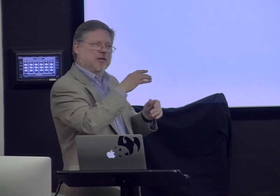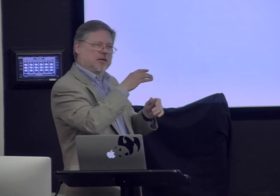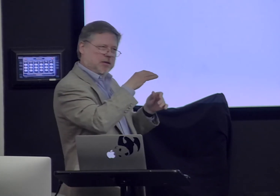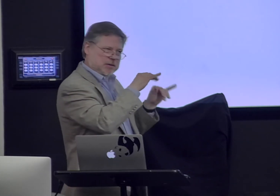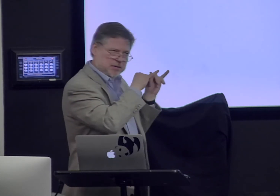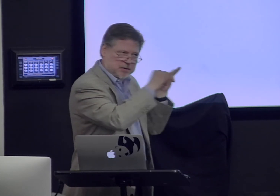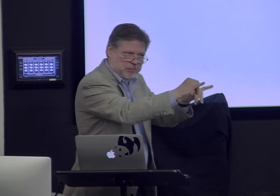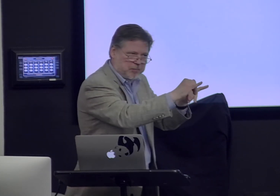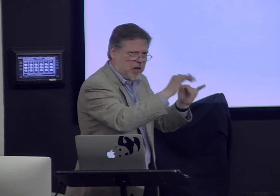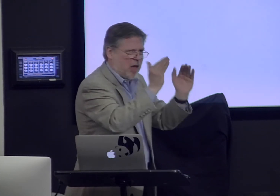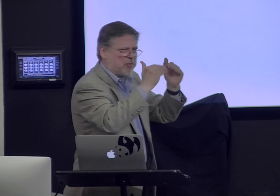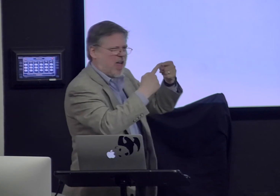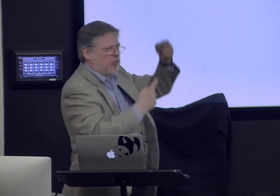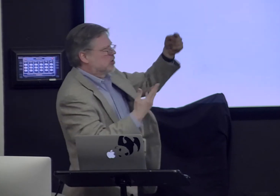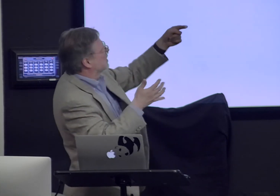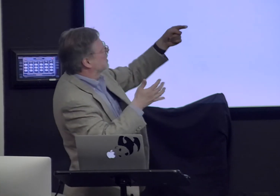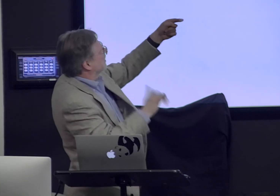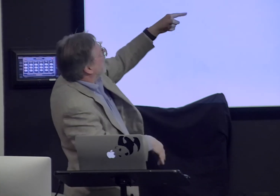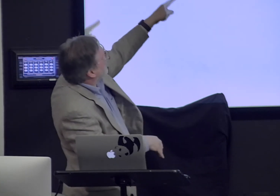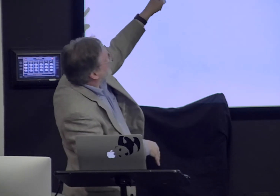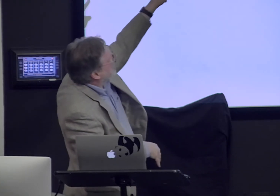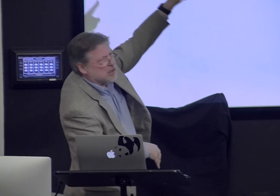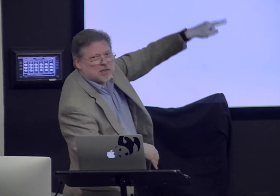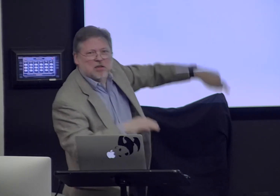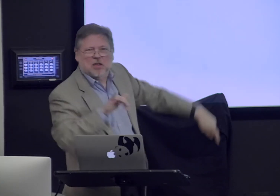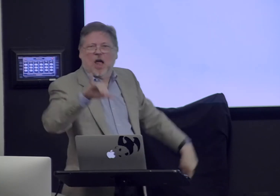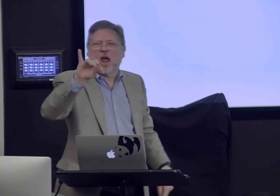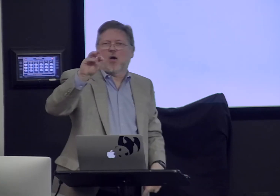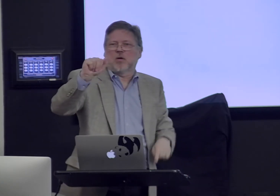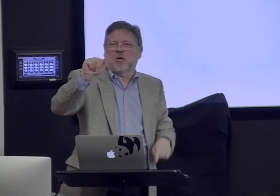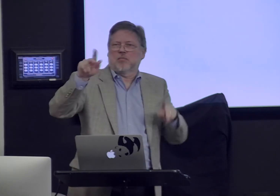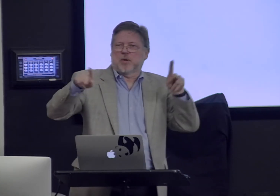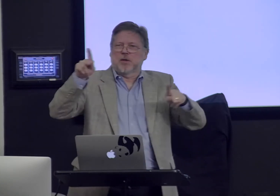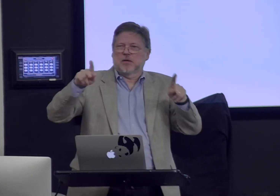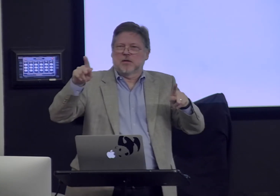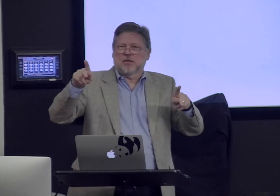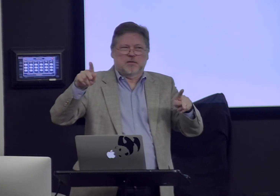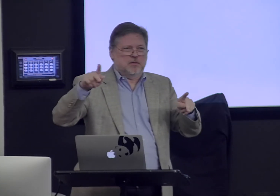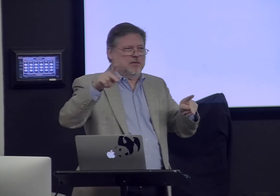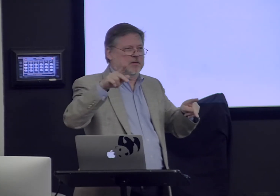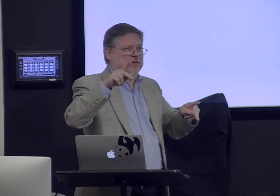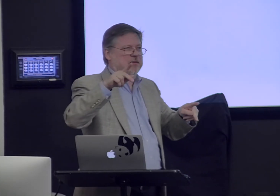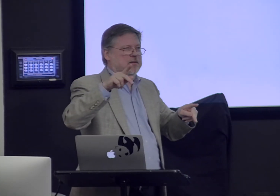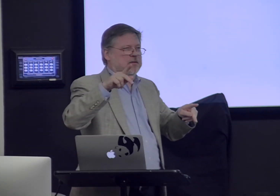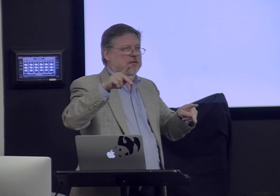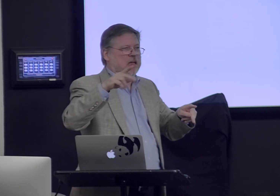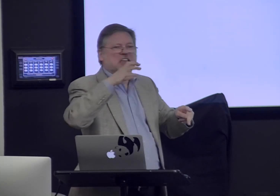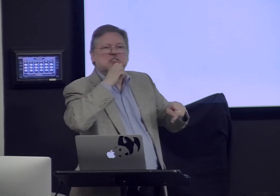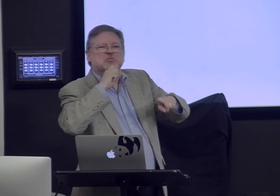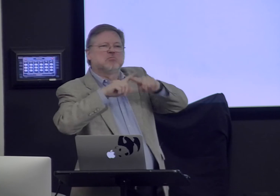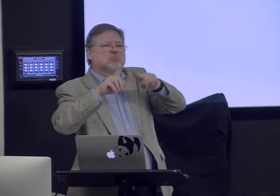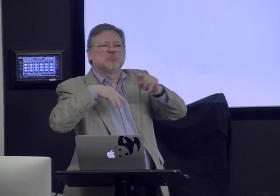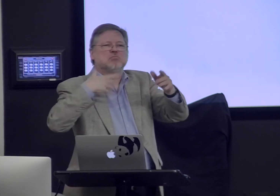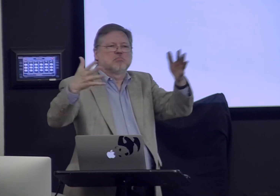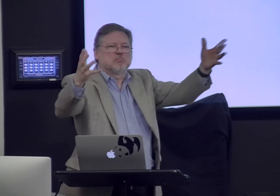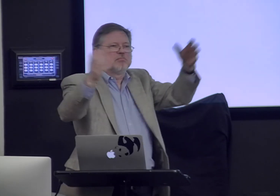item. So this is why you see this divergent at around between items 6 and 10. The top chart were